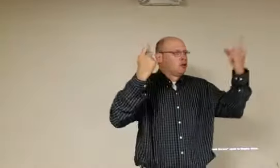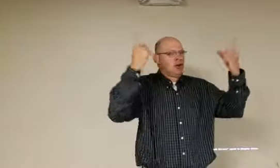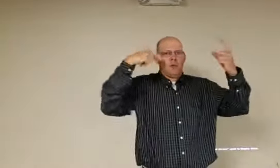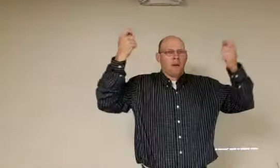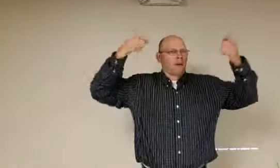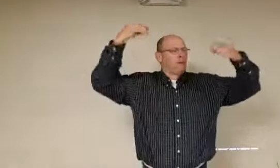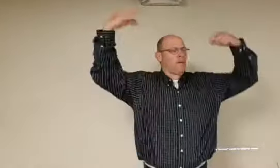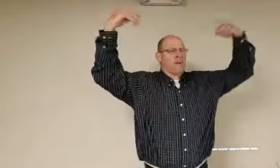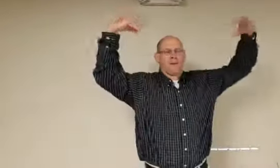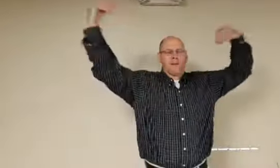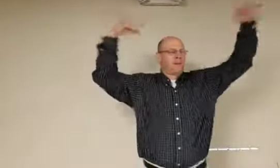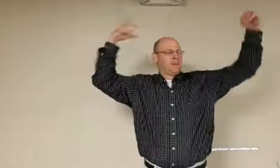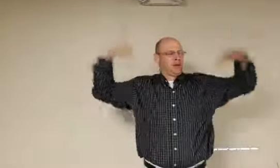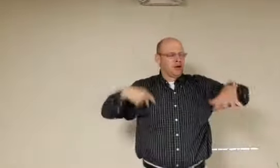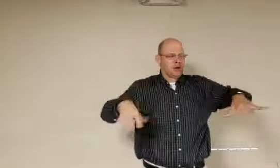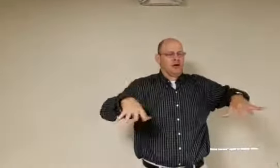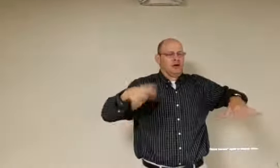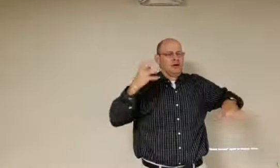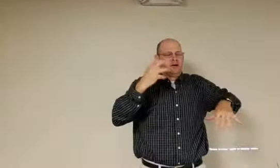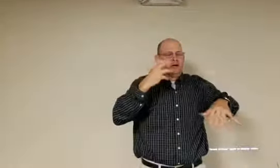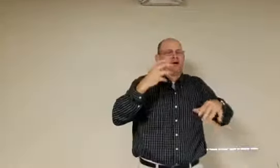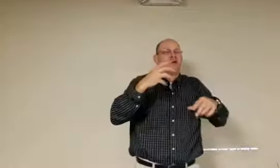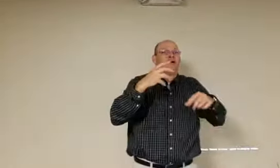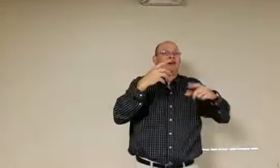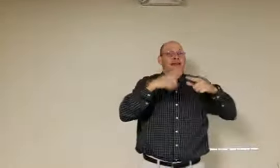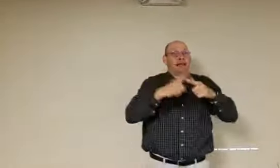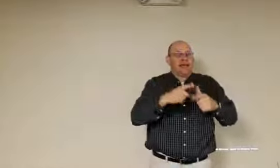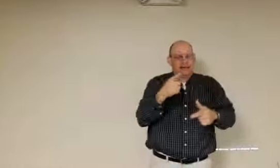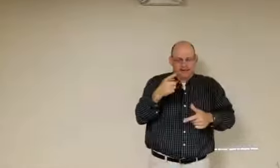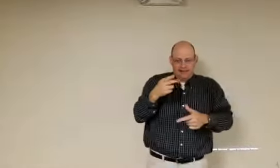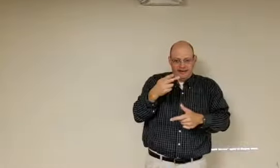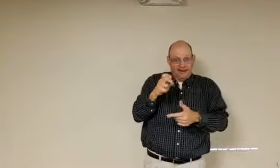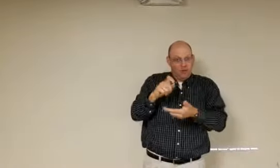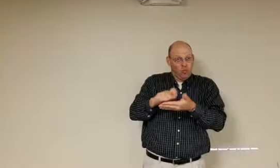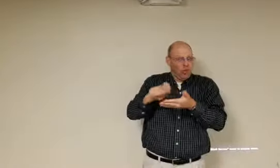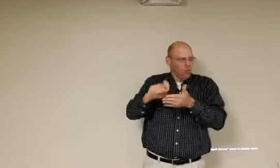began to understand it. Everything was coming clear as I was going along. And then